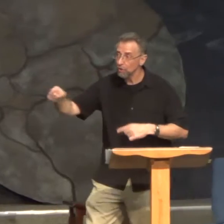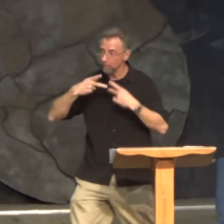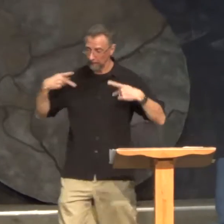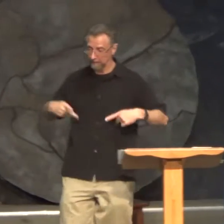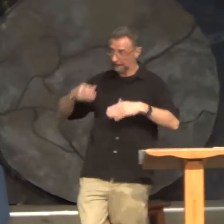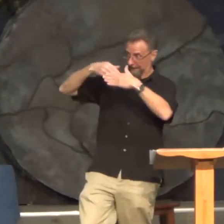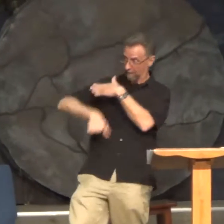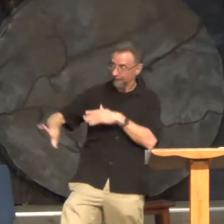right.